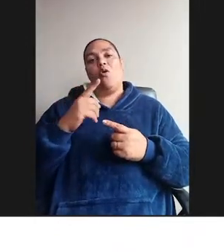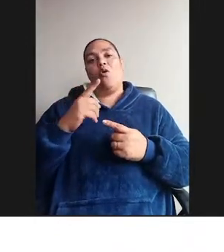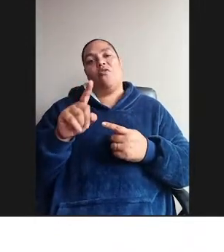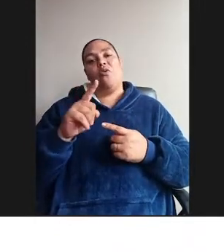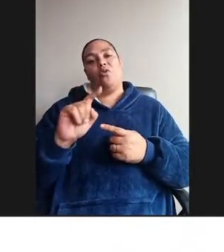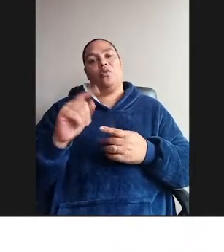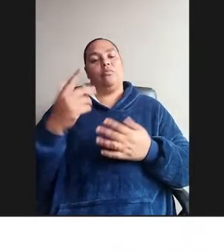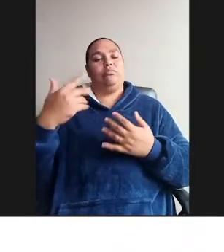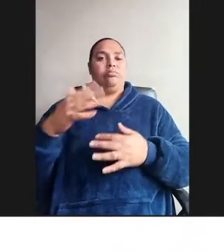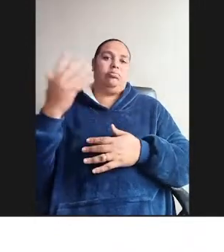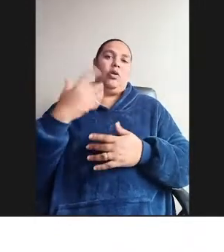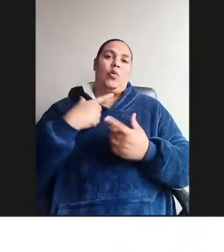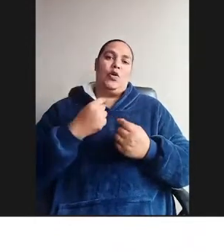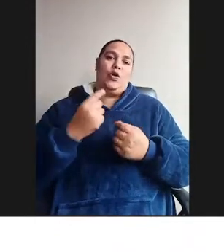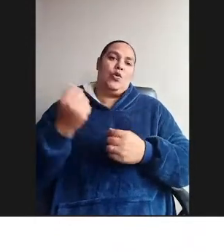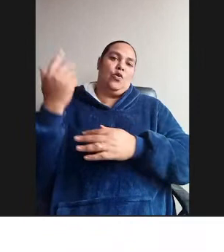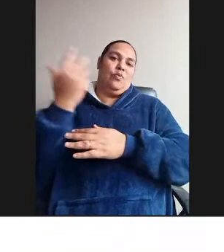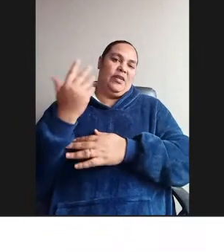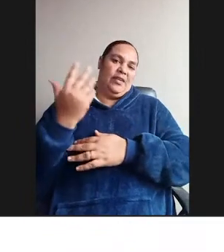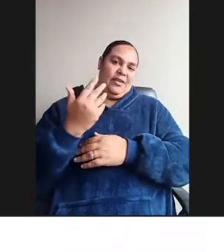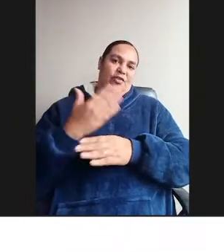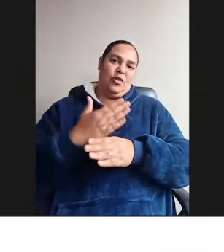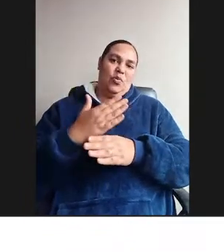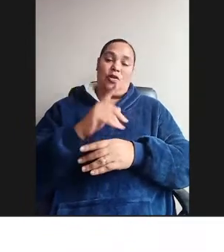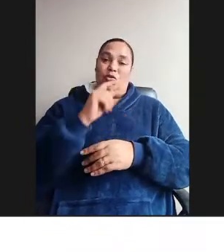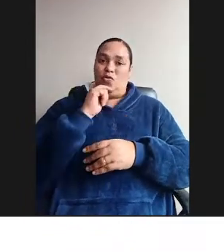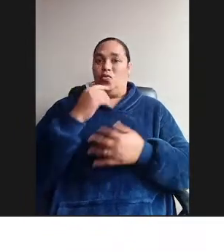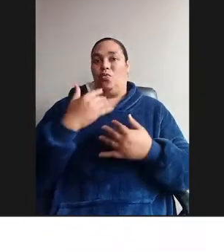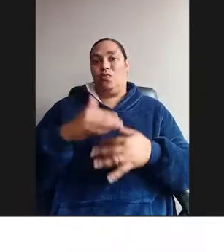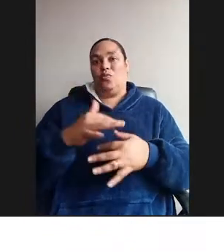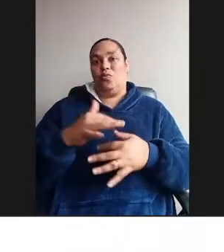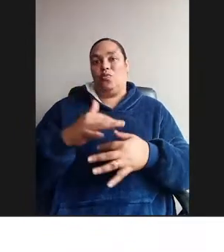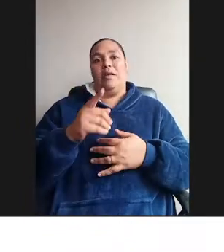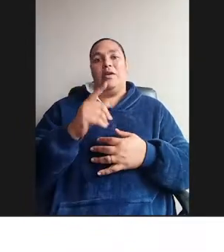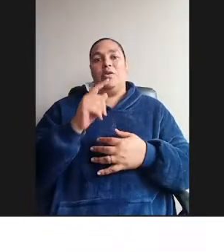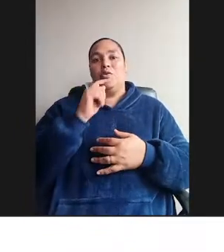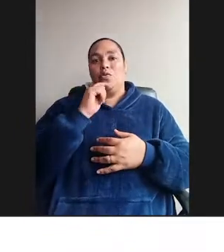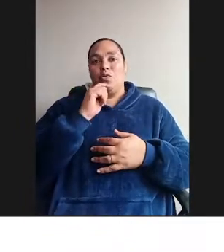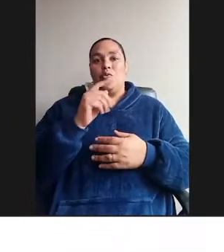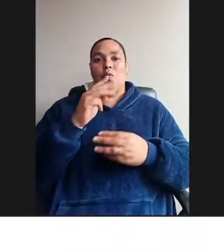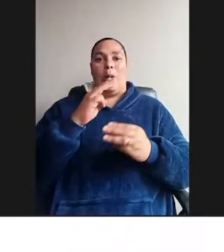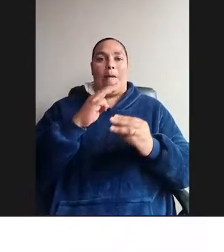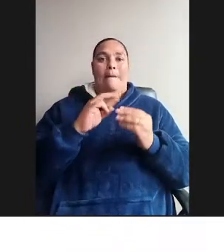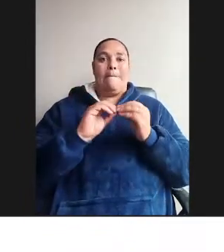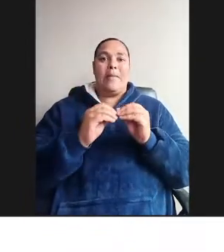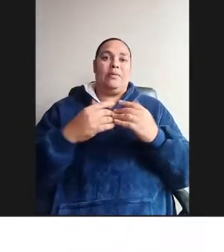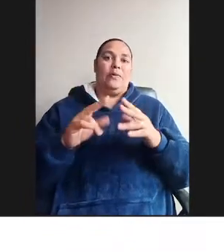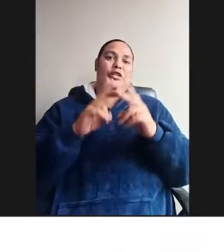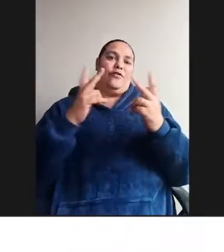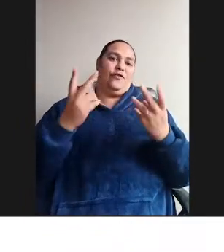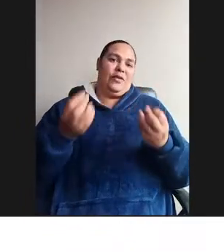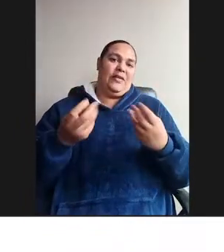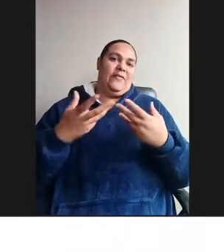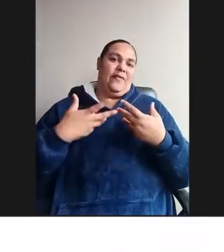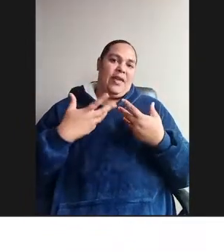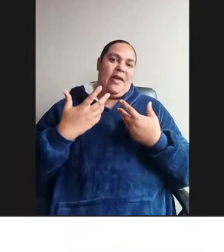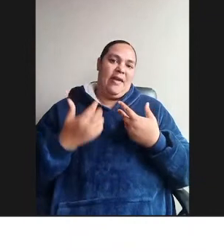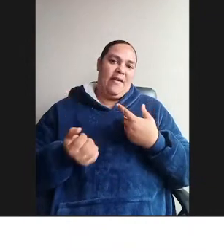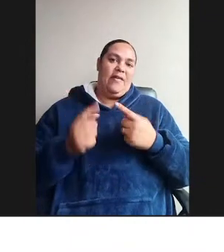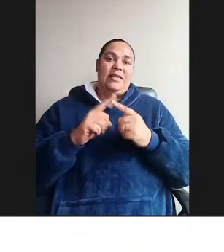the presentation. Really, it has made a difference, and it has shown